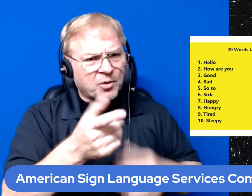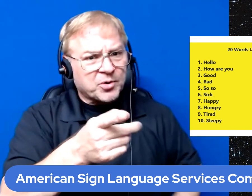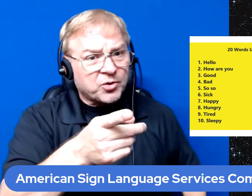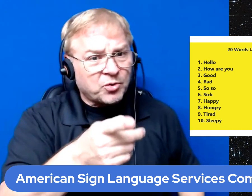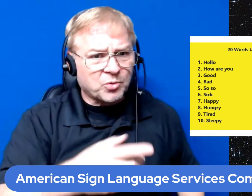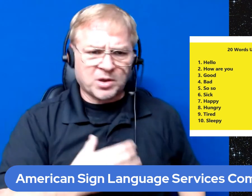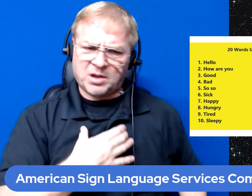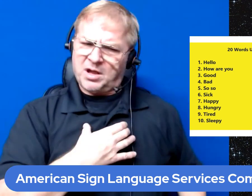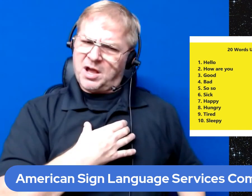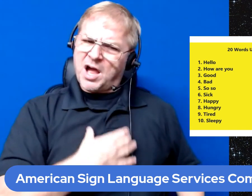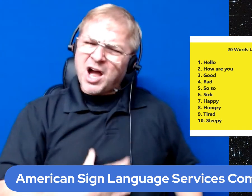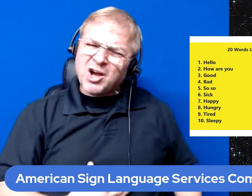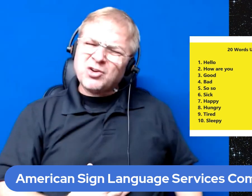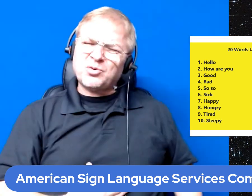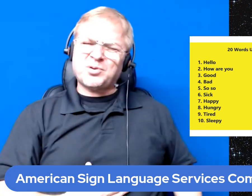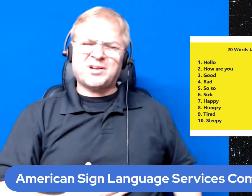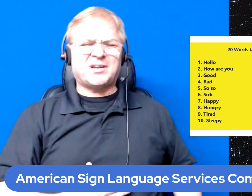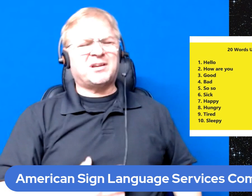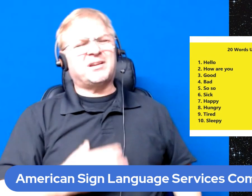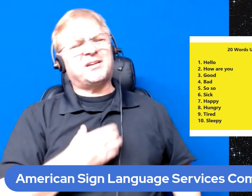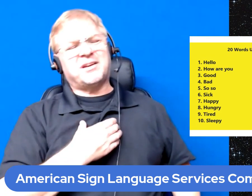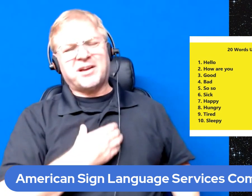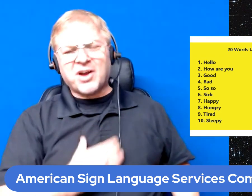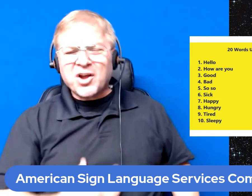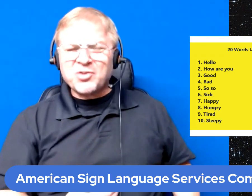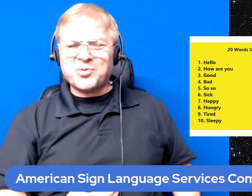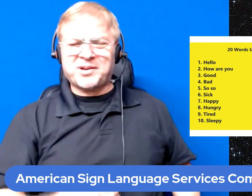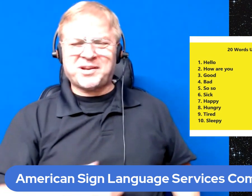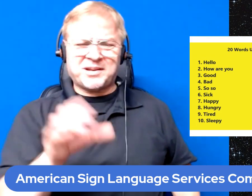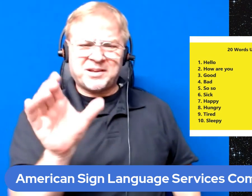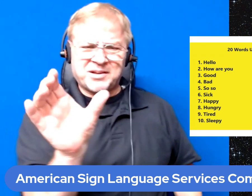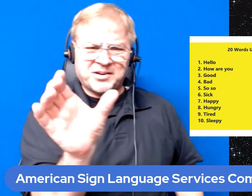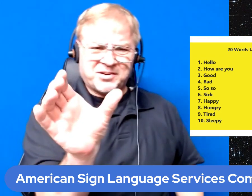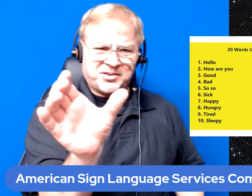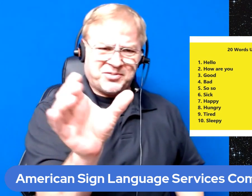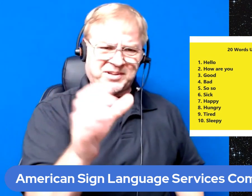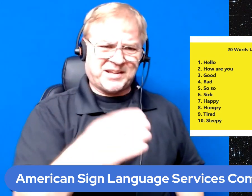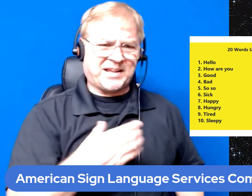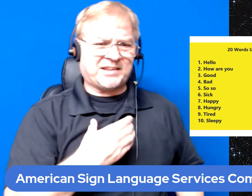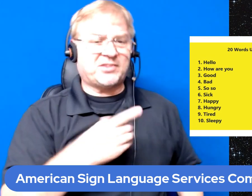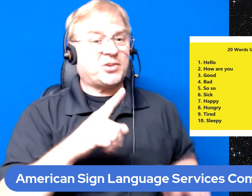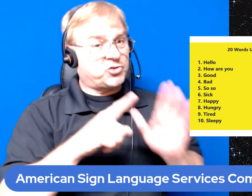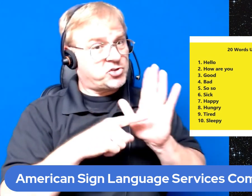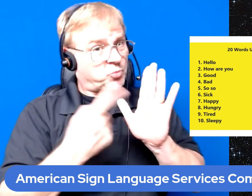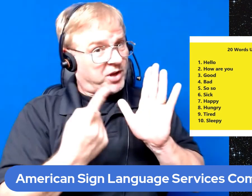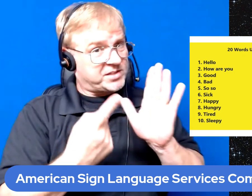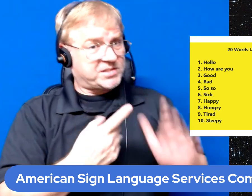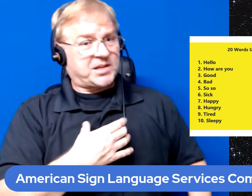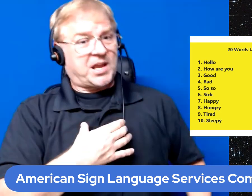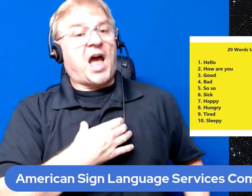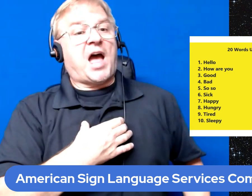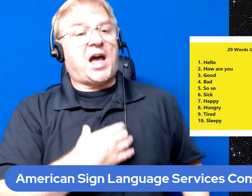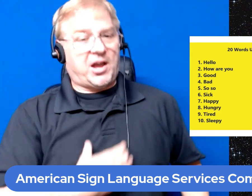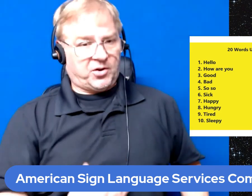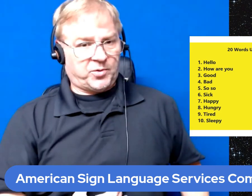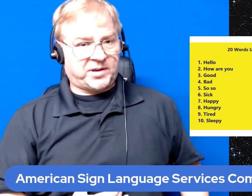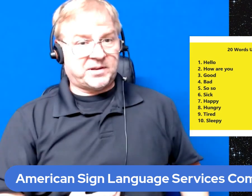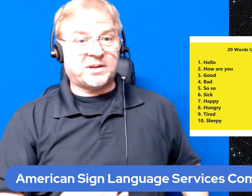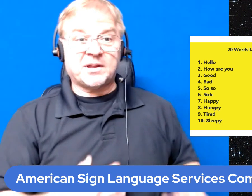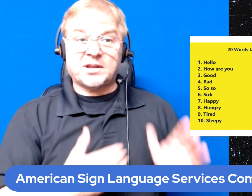How are you? Hungry. Hungry. Using it like this and just once. Hungry. If